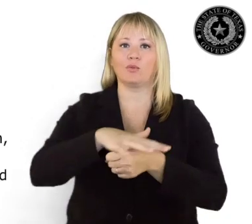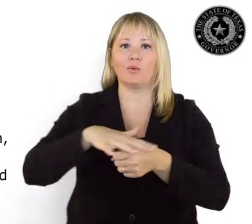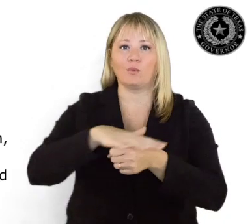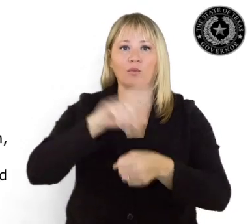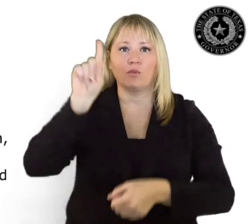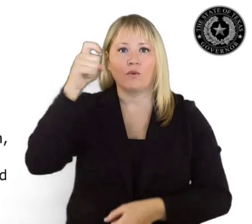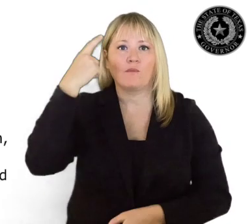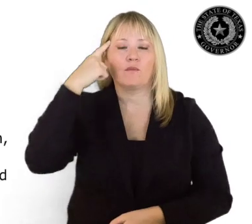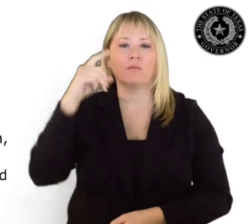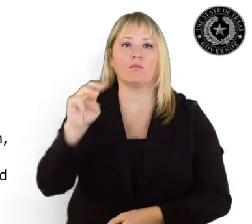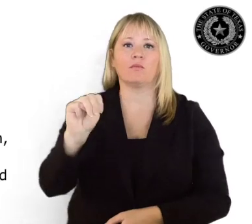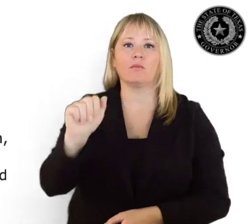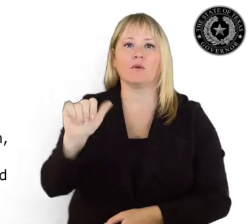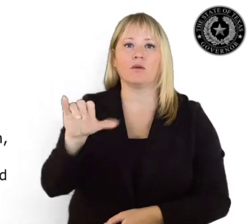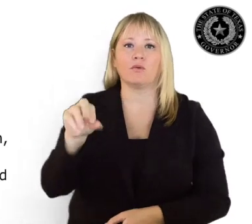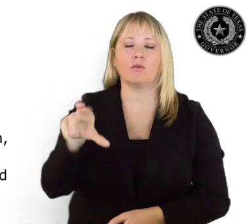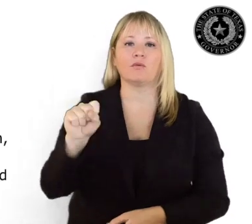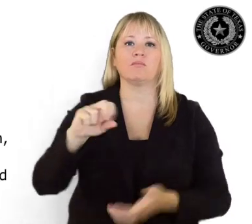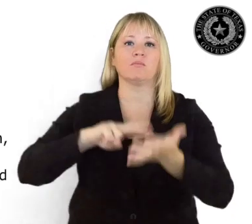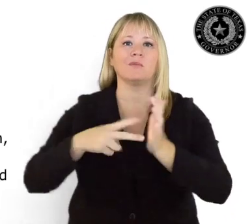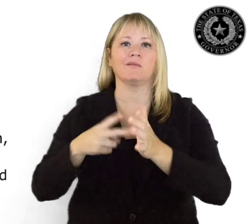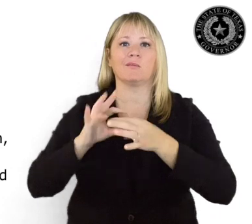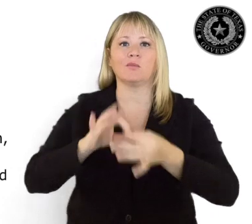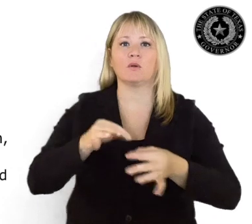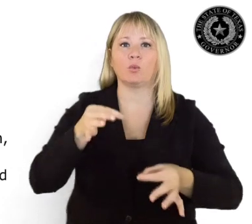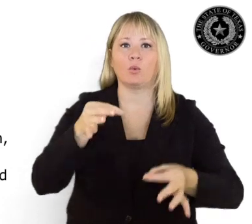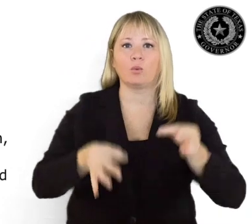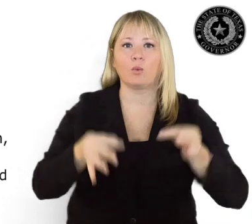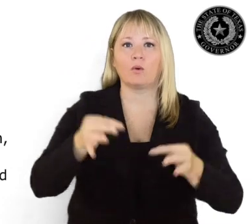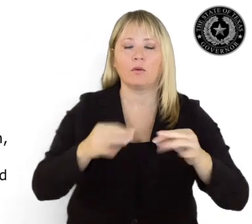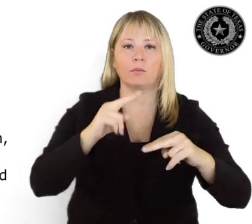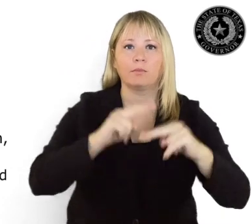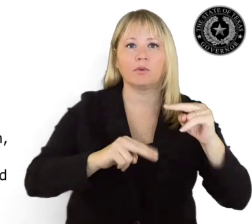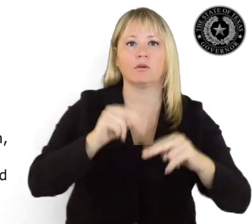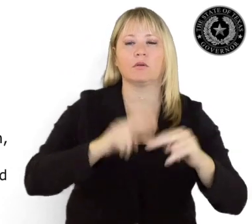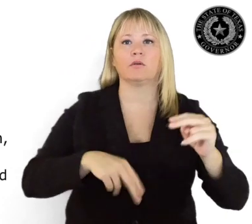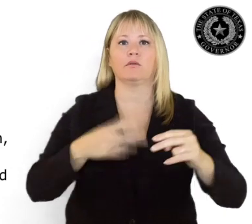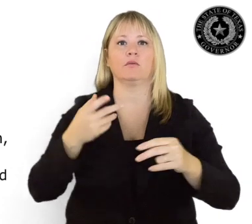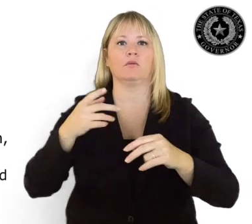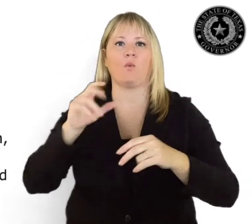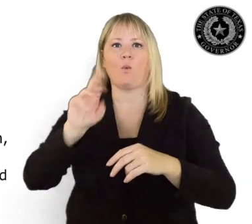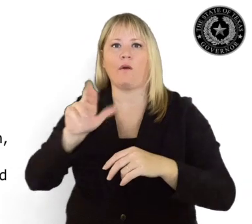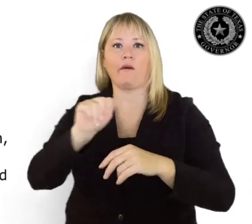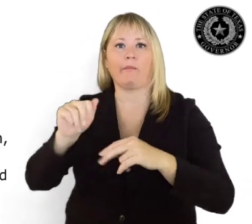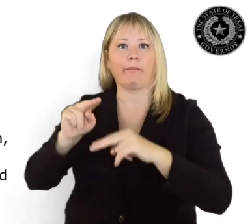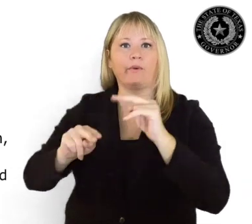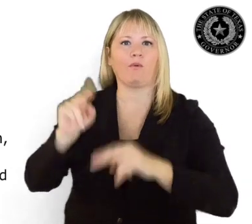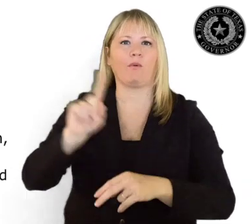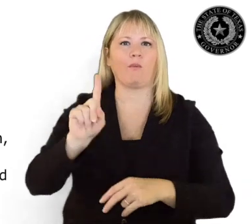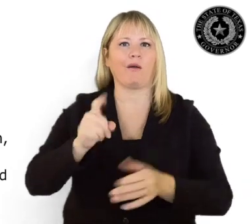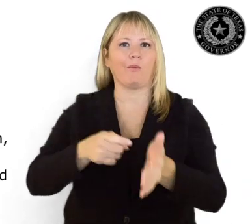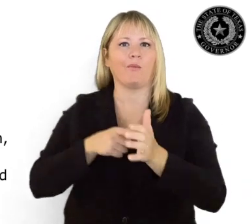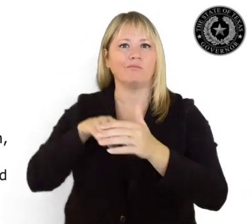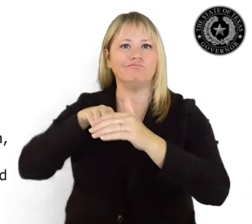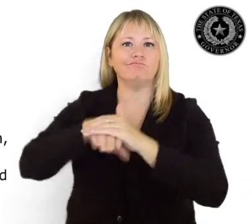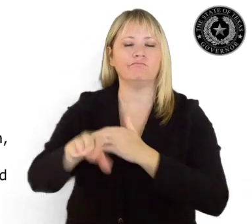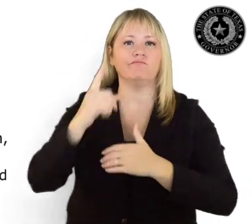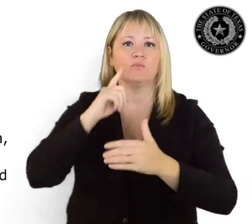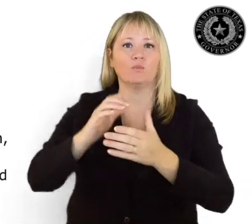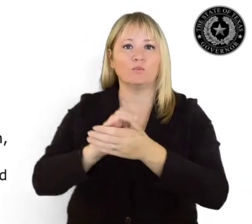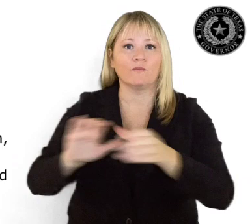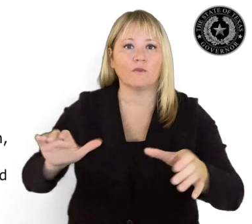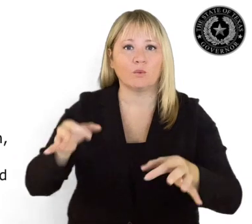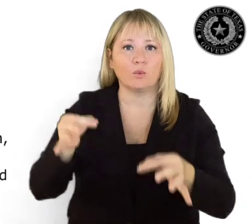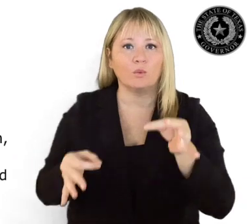C. Local government operations, including county and municipal governmental operations relating to licensing,